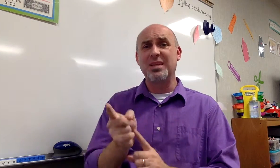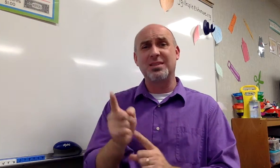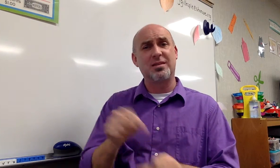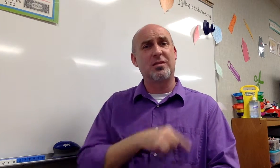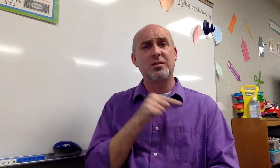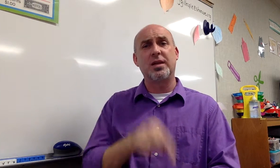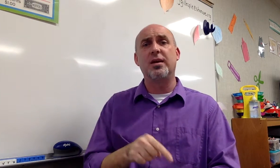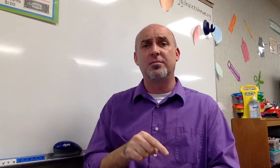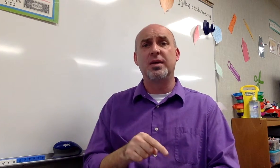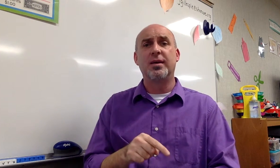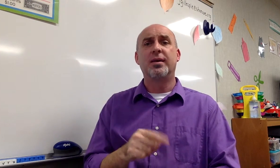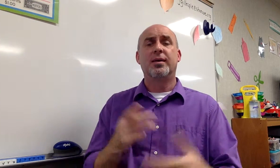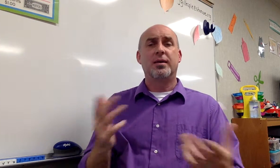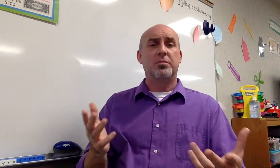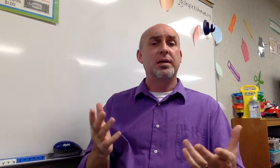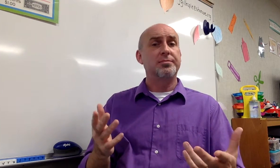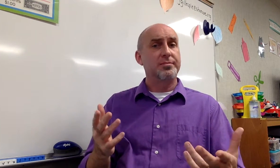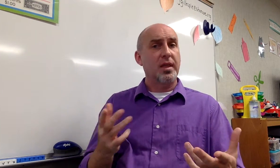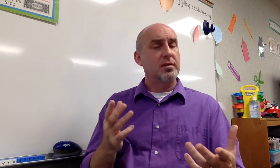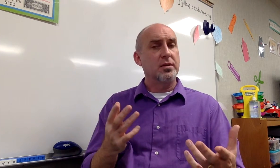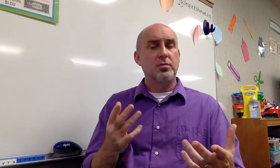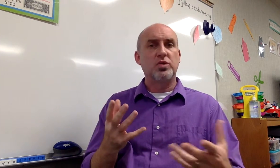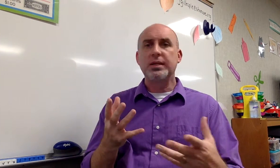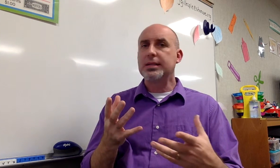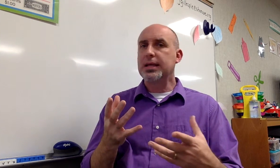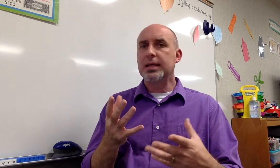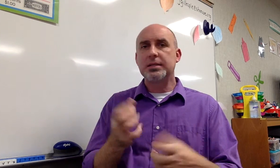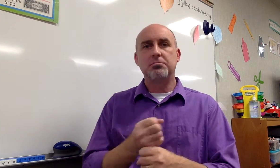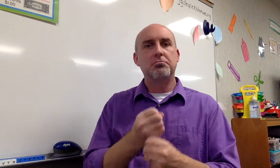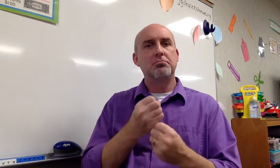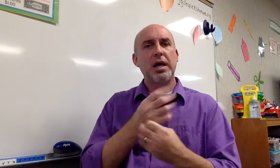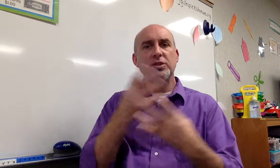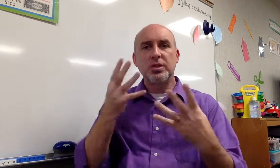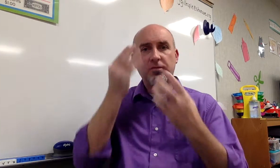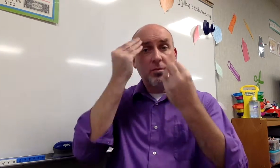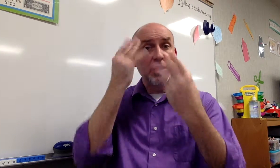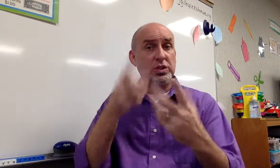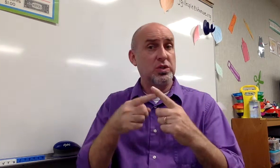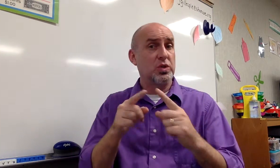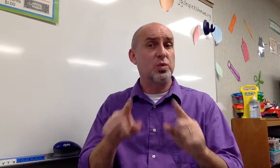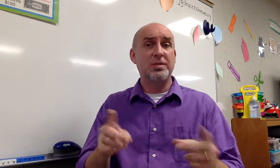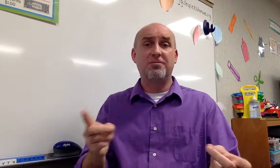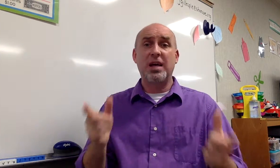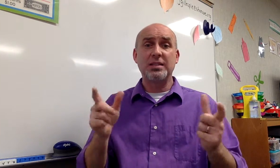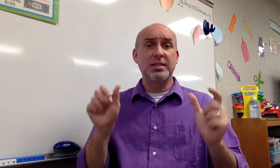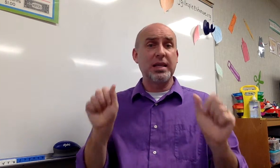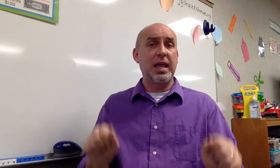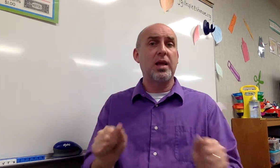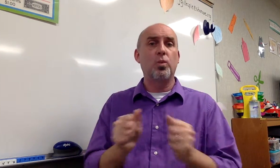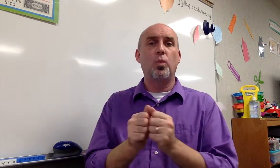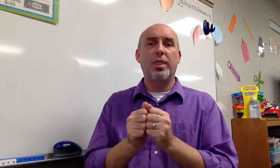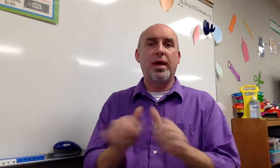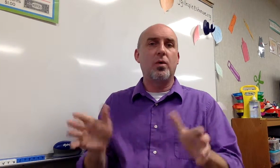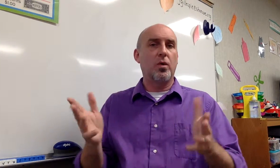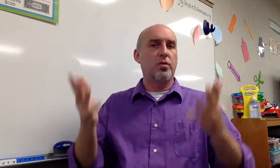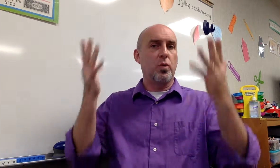is a long time. But, I'm trying to get as much information to you as fast as I can without overwhelming